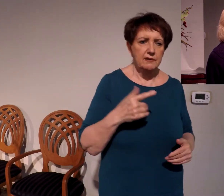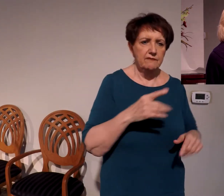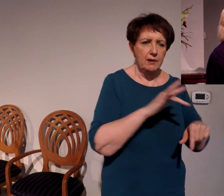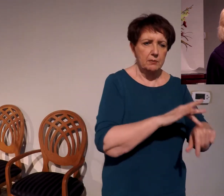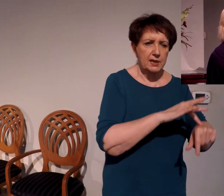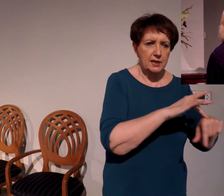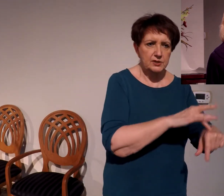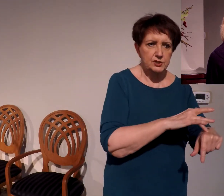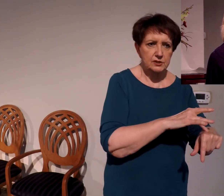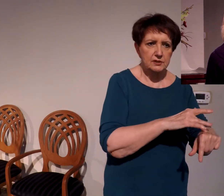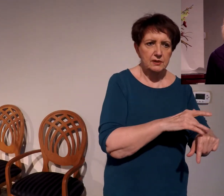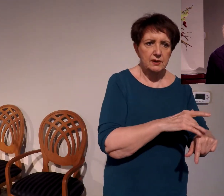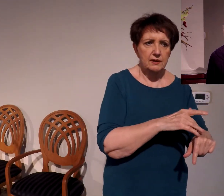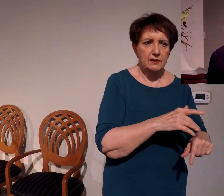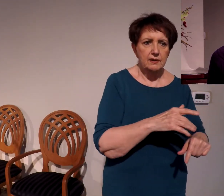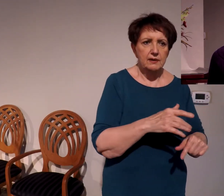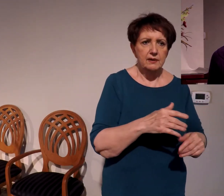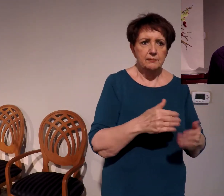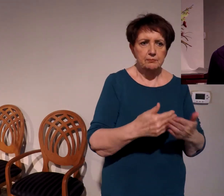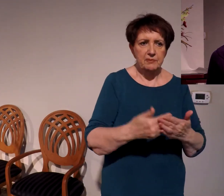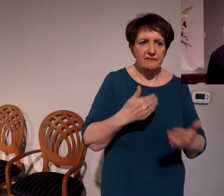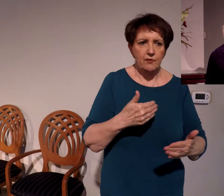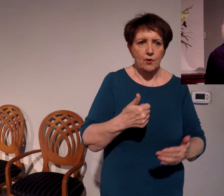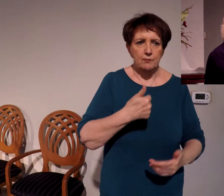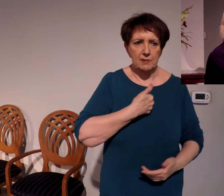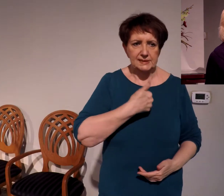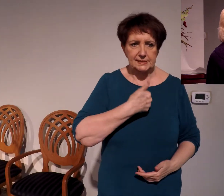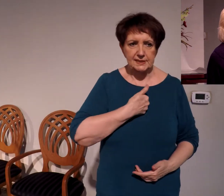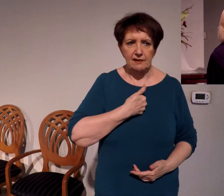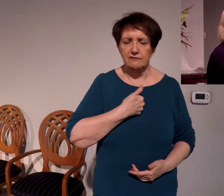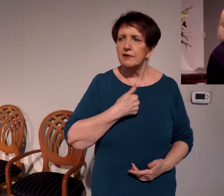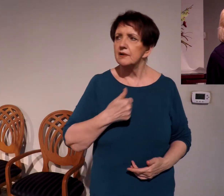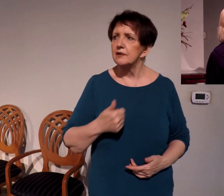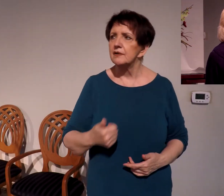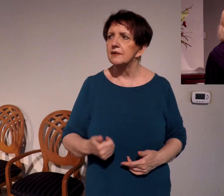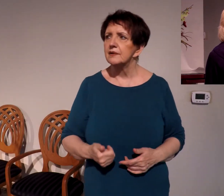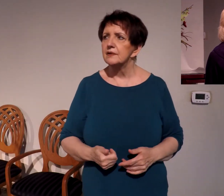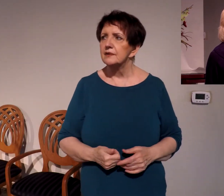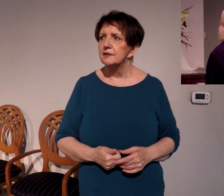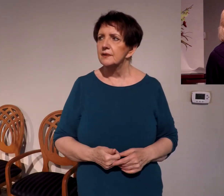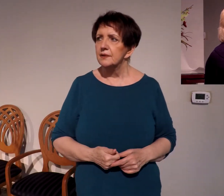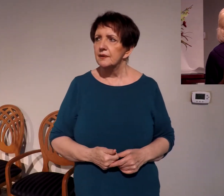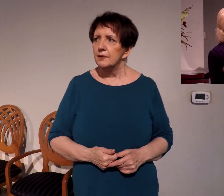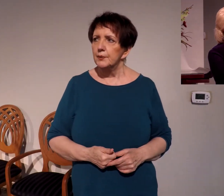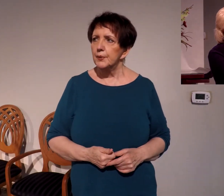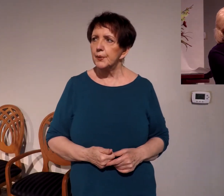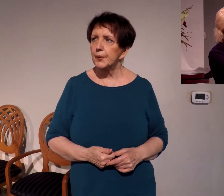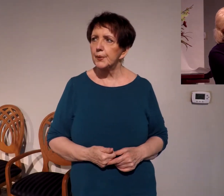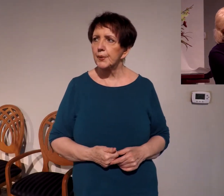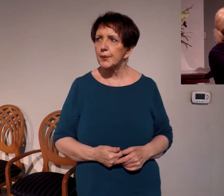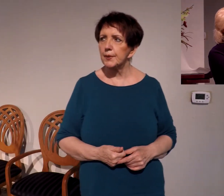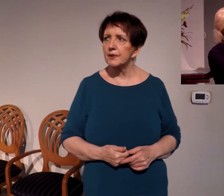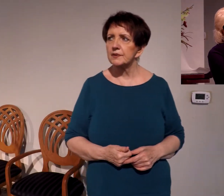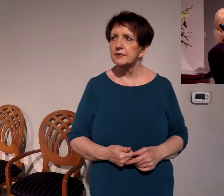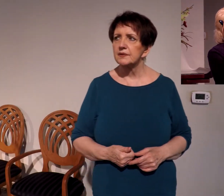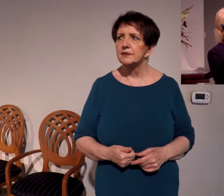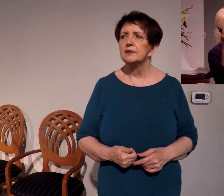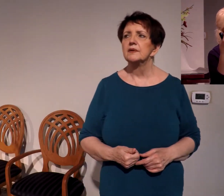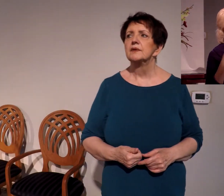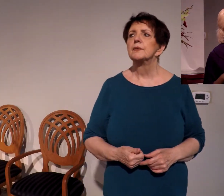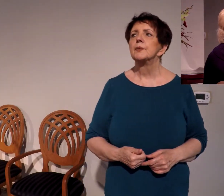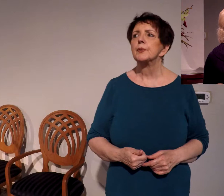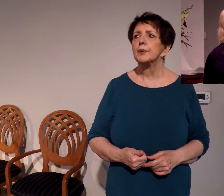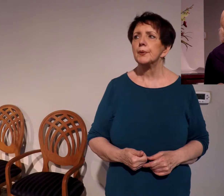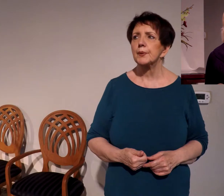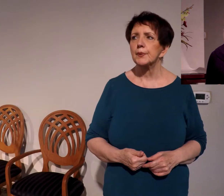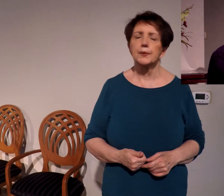towards others ahead of the responsibility and obligation towards myself and well-being. Yeah, putting our obligation and responsibility for others